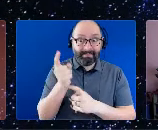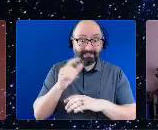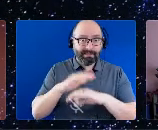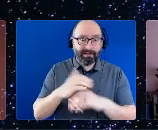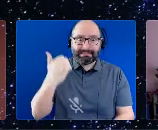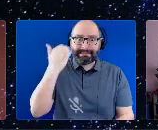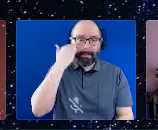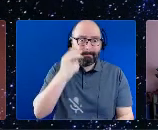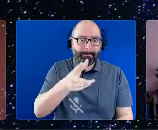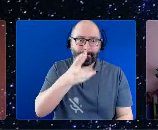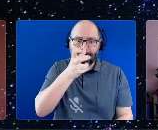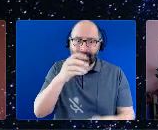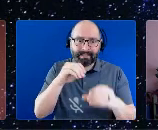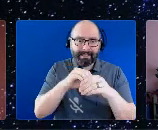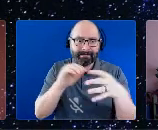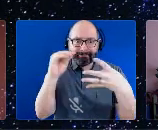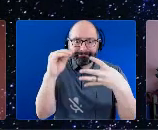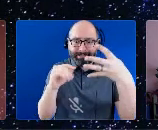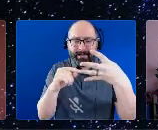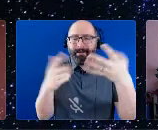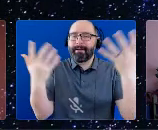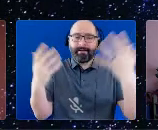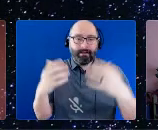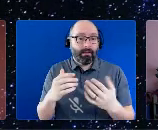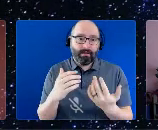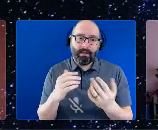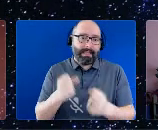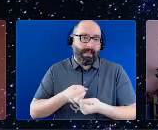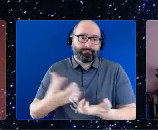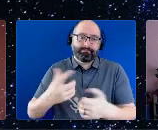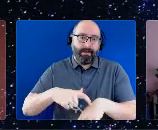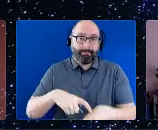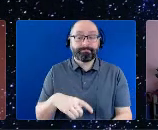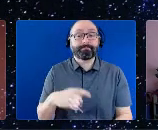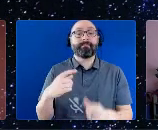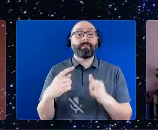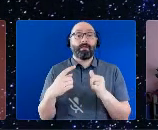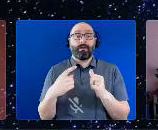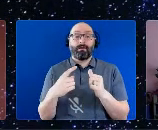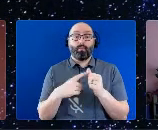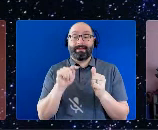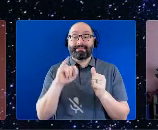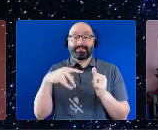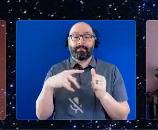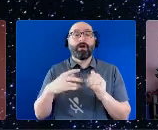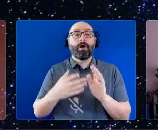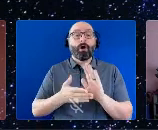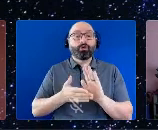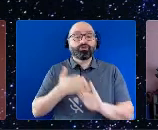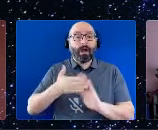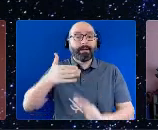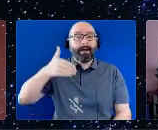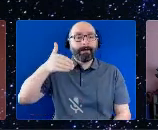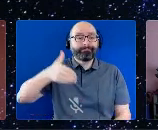So couple tips. One, run incrementally. I've had candidates tell me